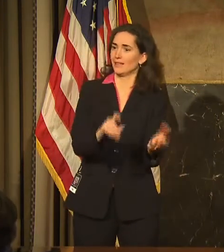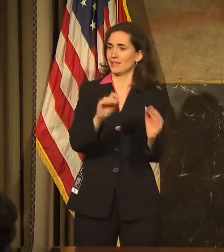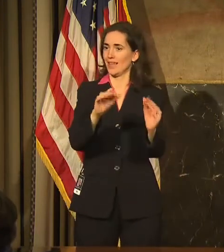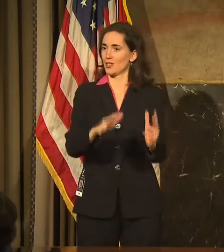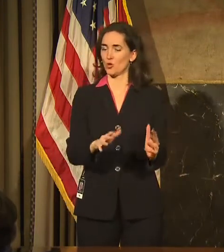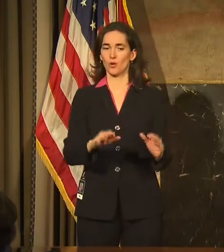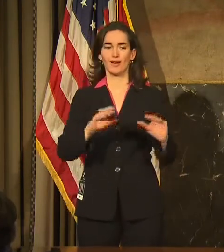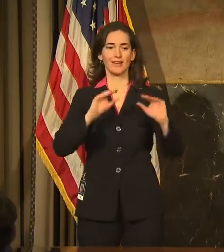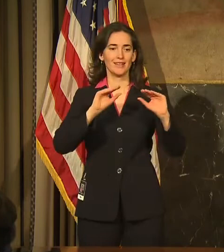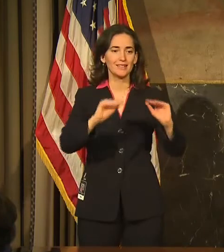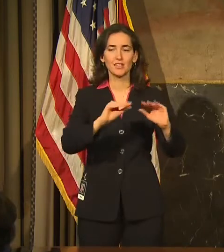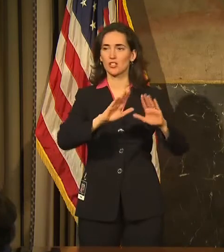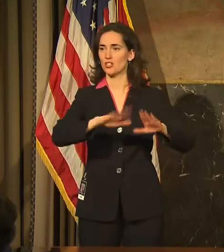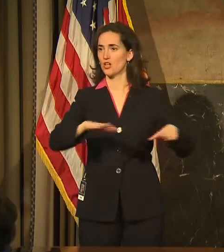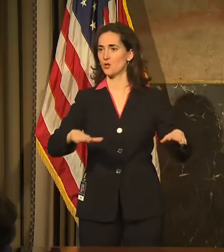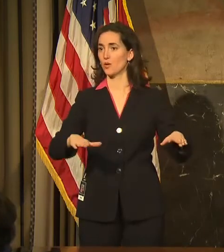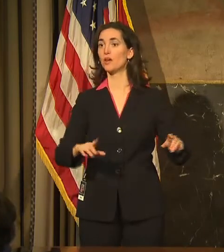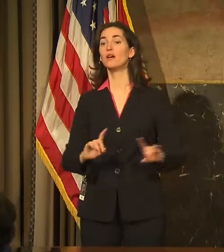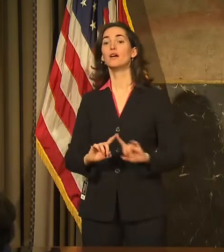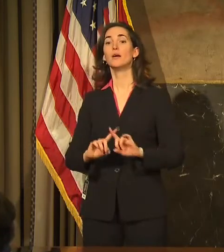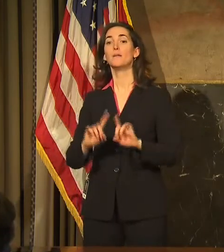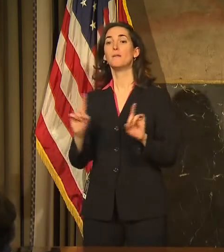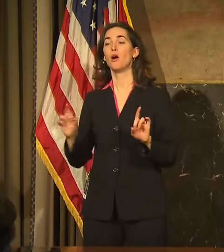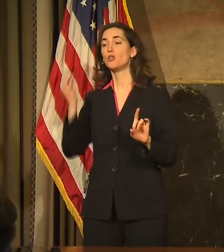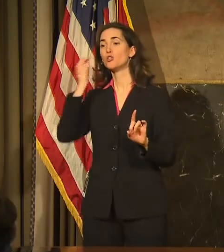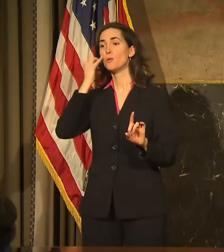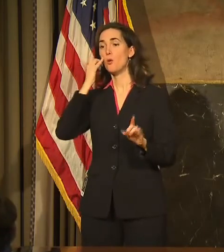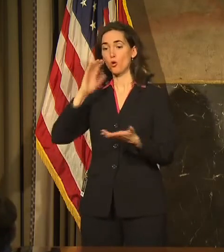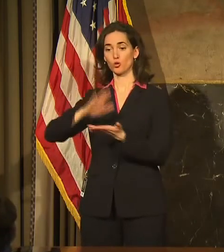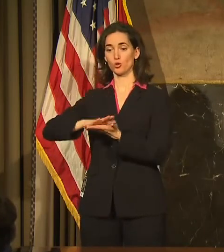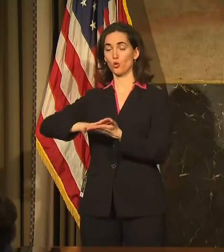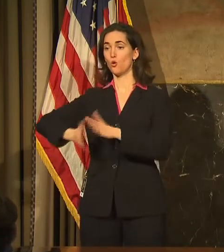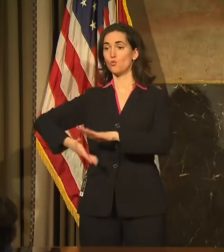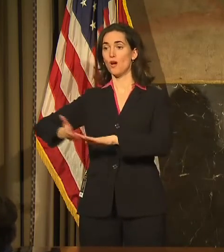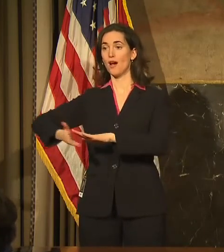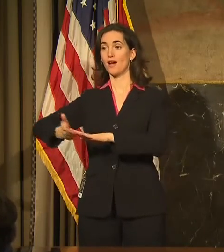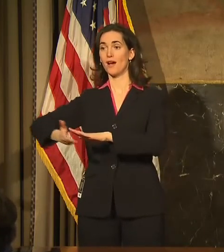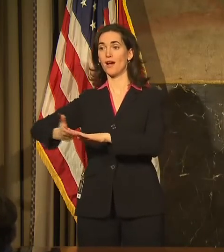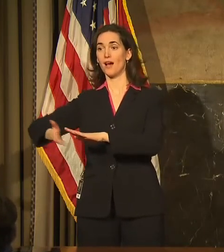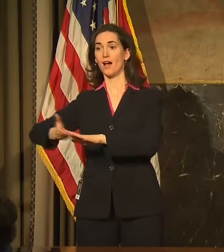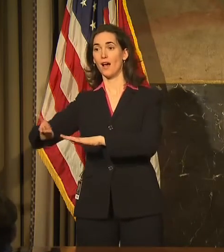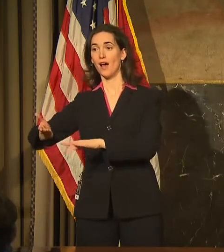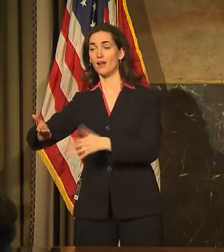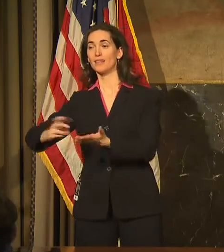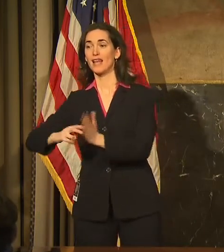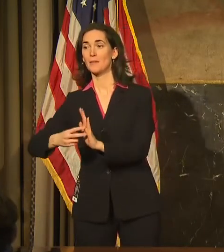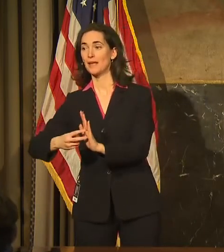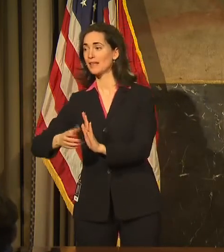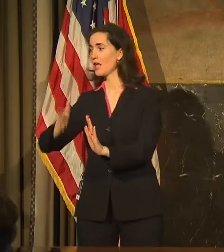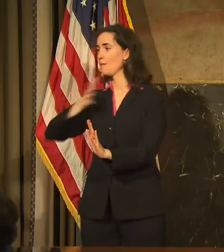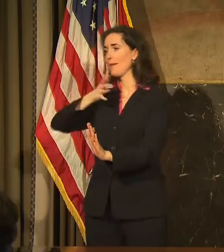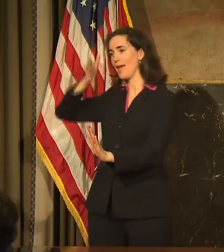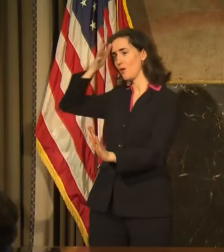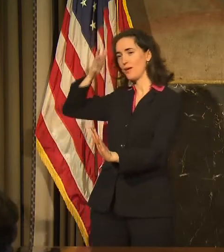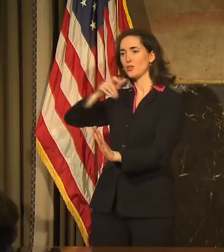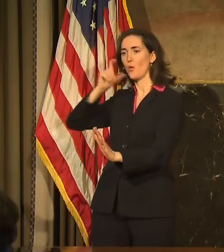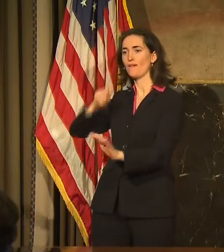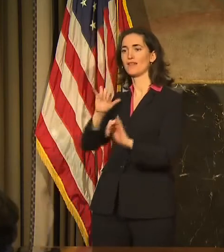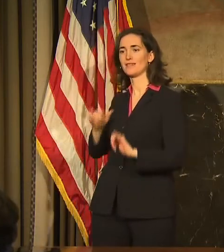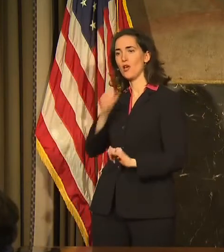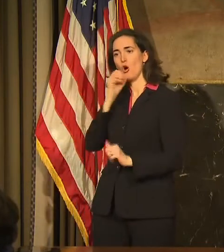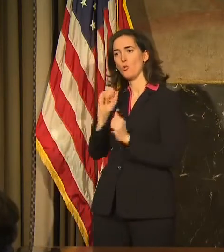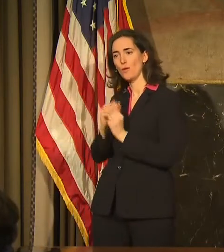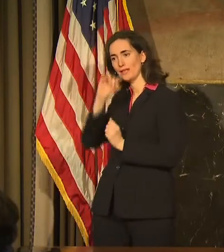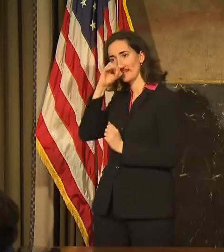to educating the children. But also, if school is in session, then parents don't have to stay home with their kids,